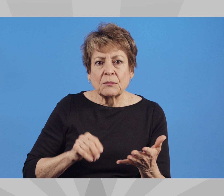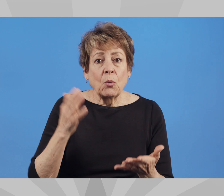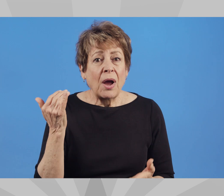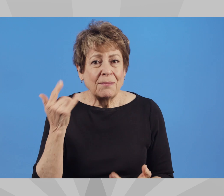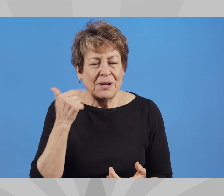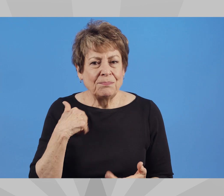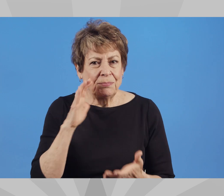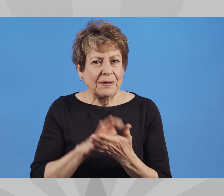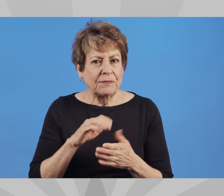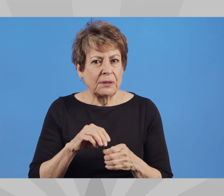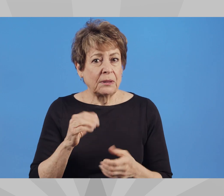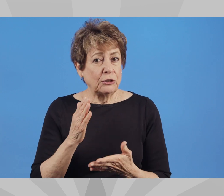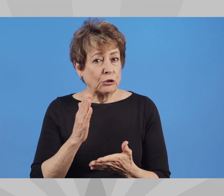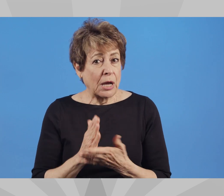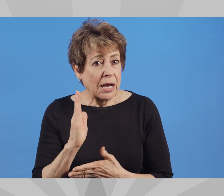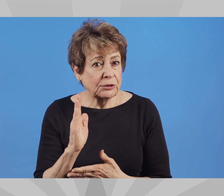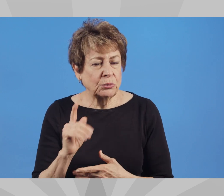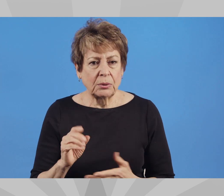government.